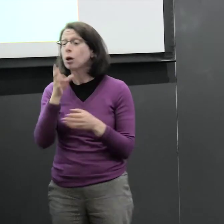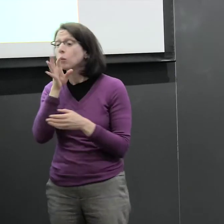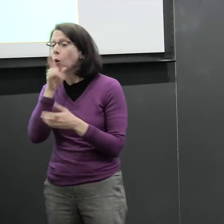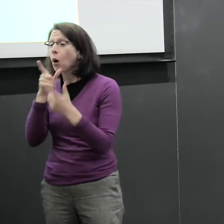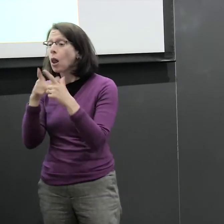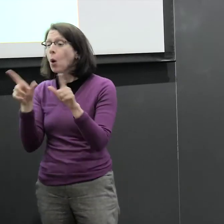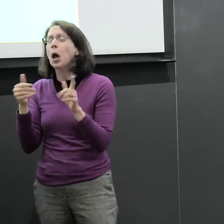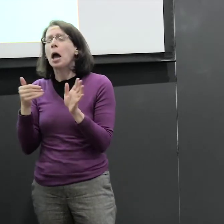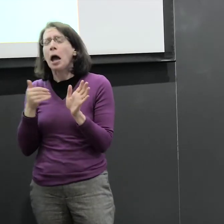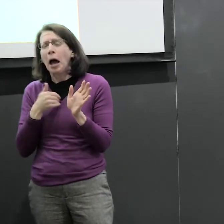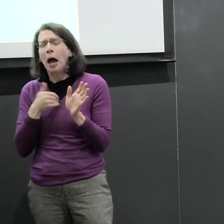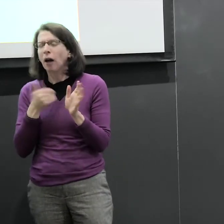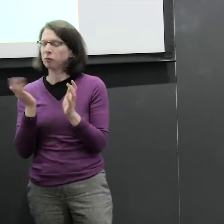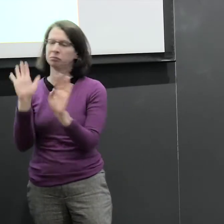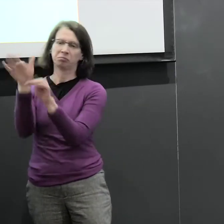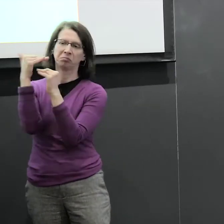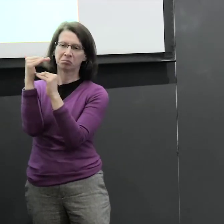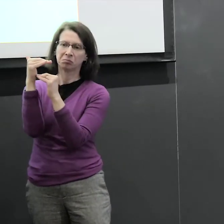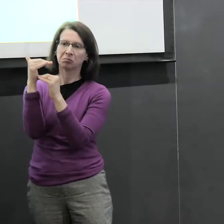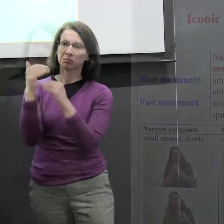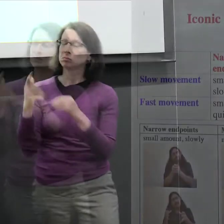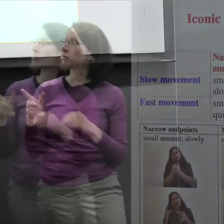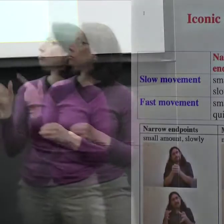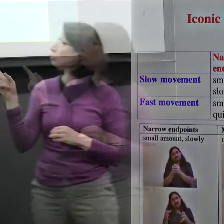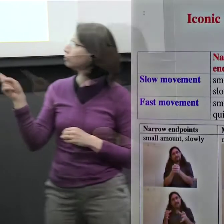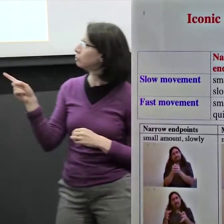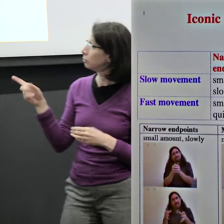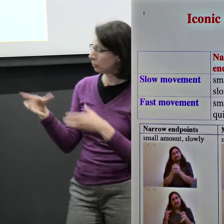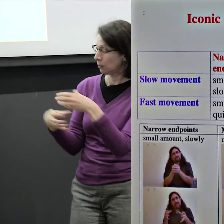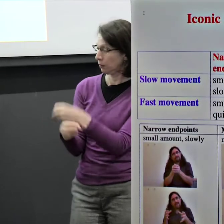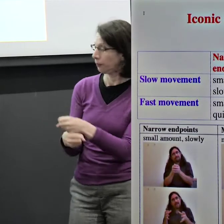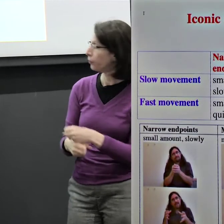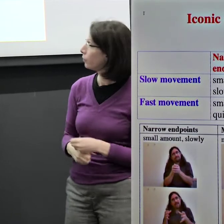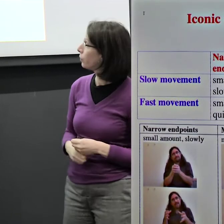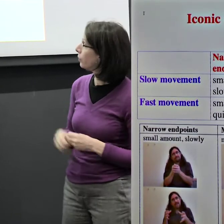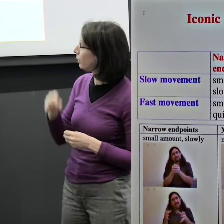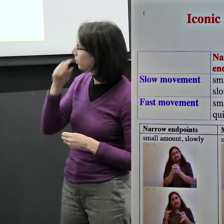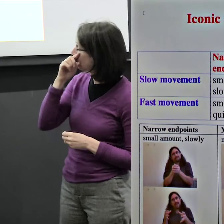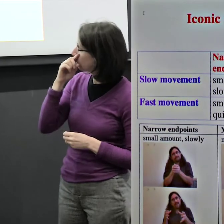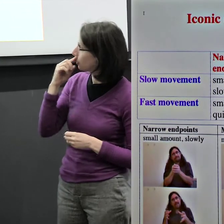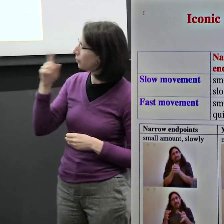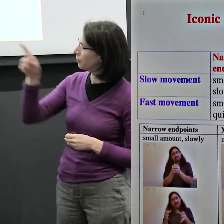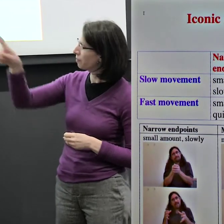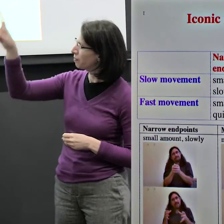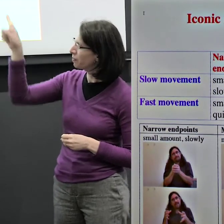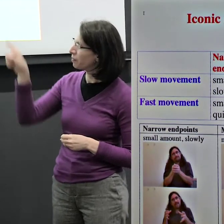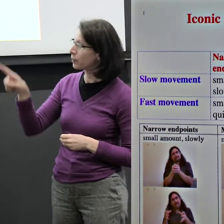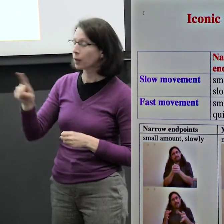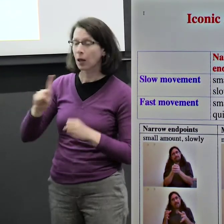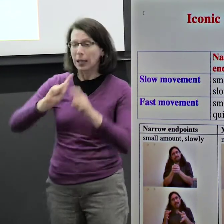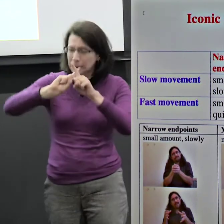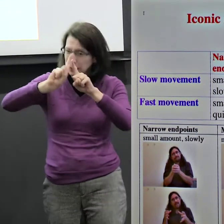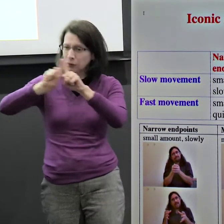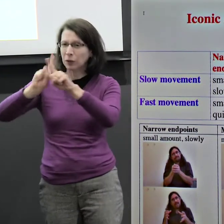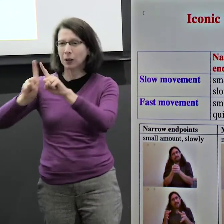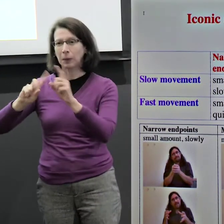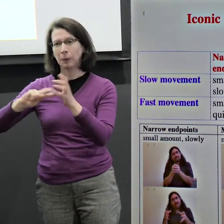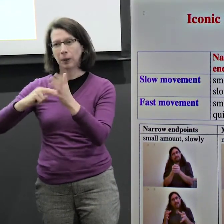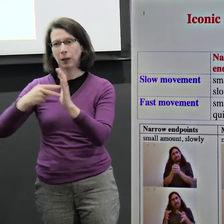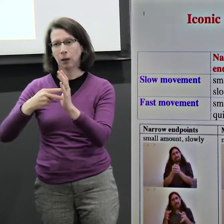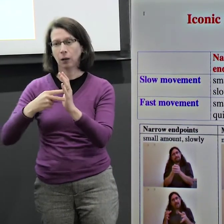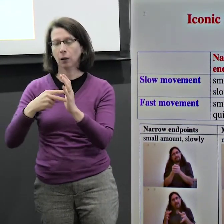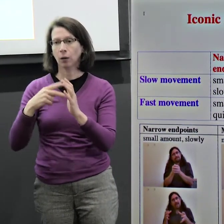can check. Okay, so here, this is just a summary of the various meanings that you get when you take into account